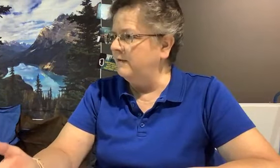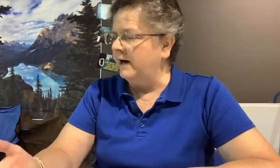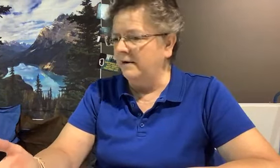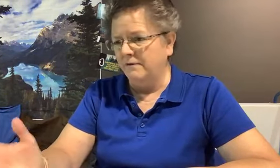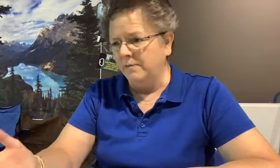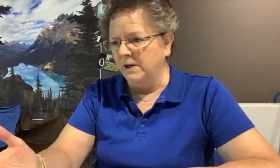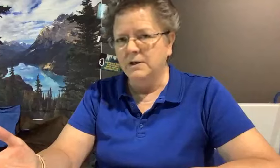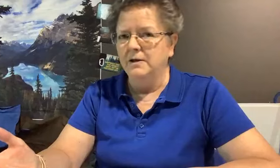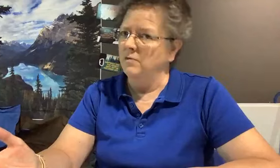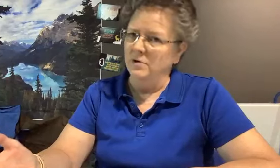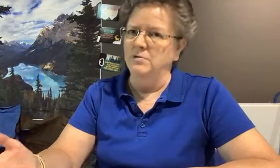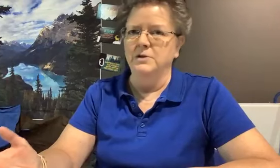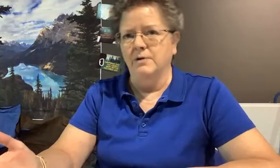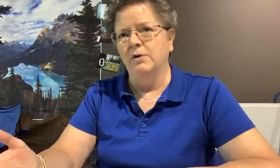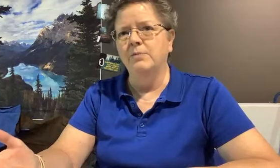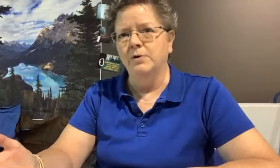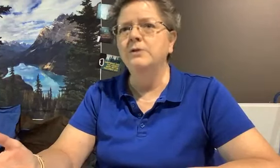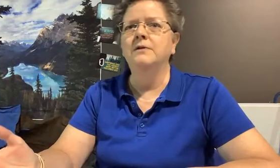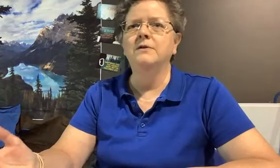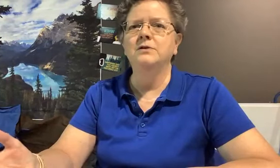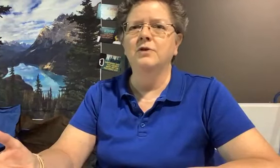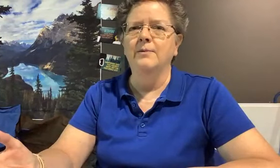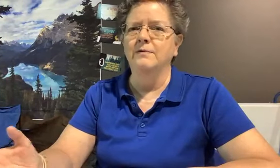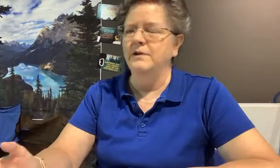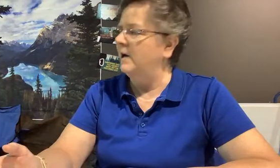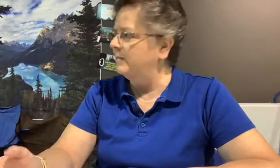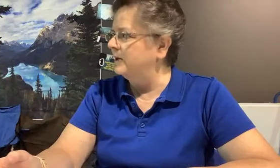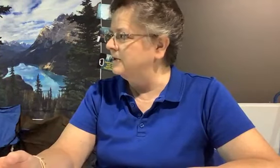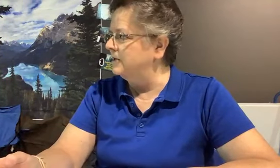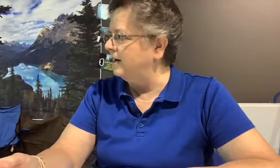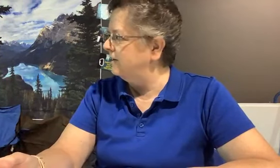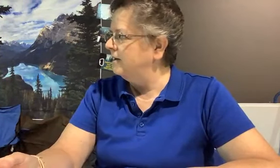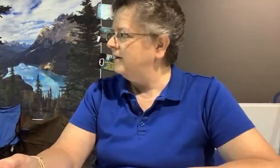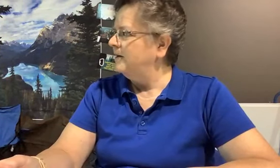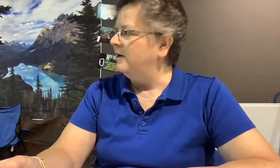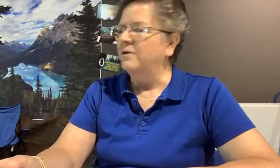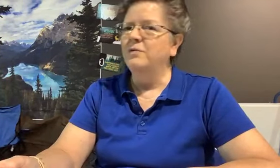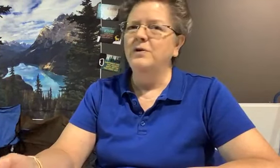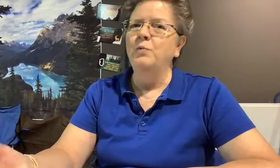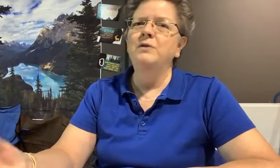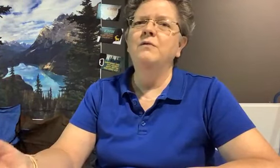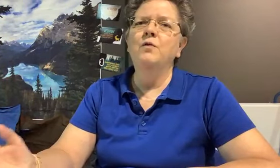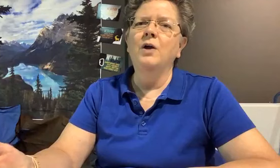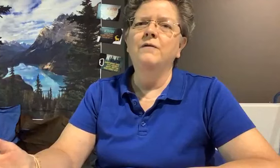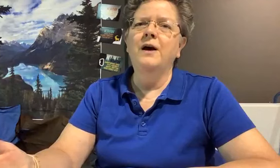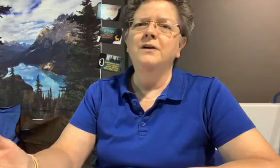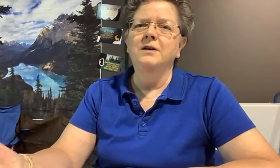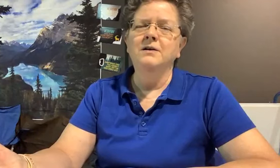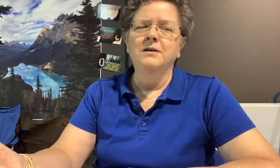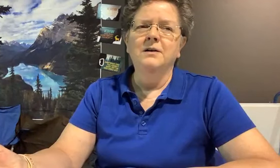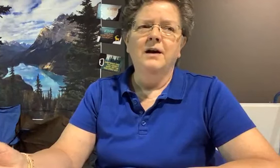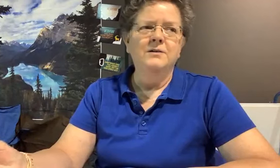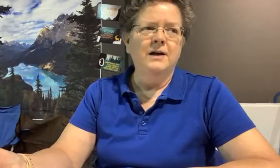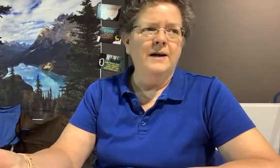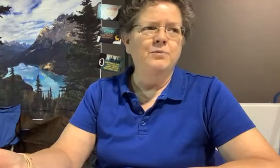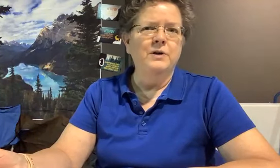Levi. Fred might say, well, no, he's not really a priest if it's the tribe of Levi, because he's not, he wouldn't qualify as a high